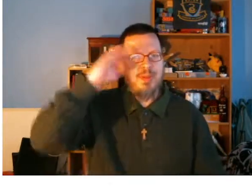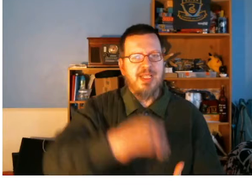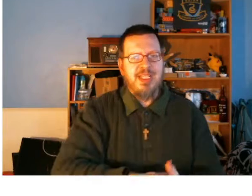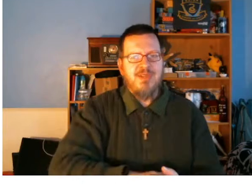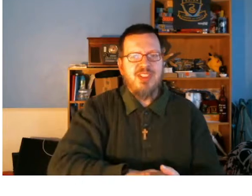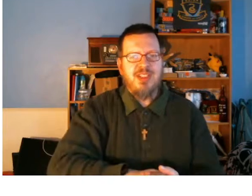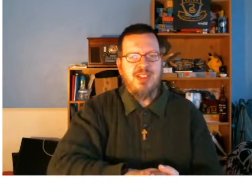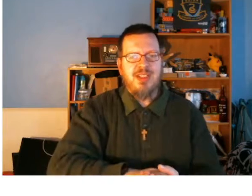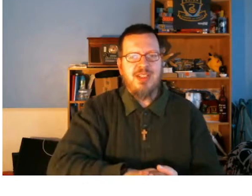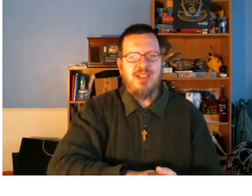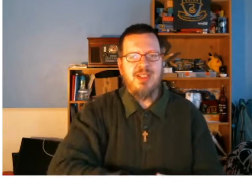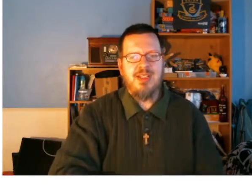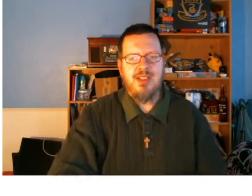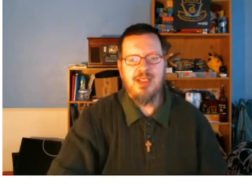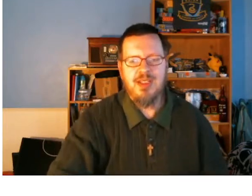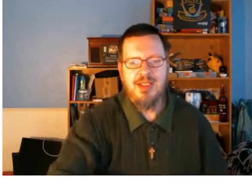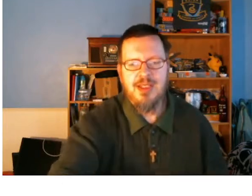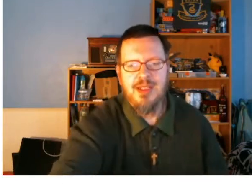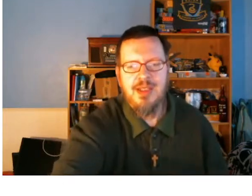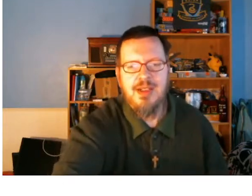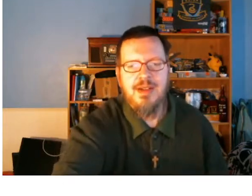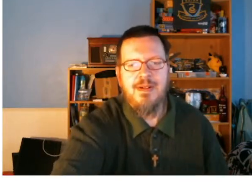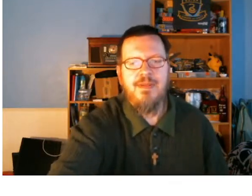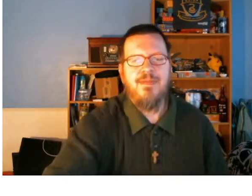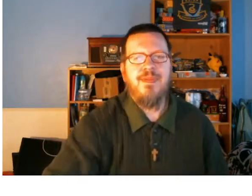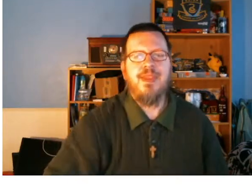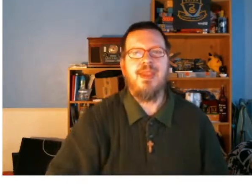whoever believes,